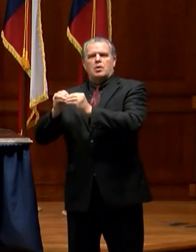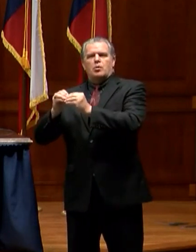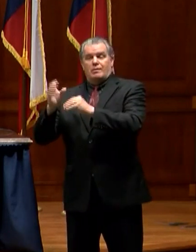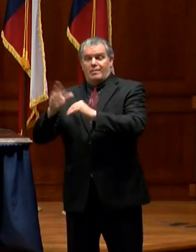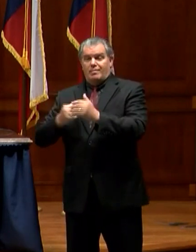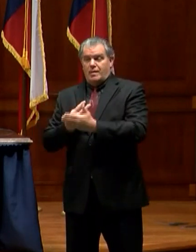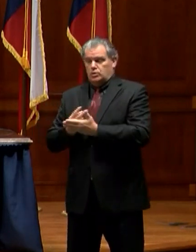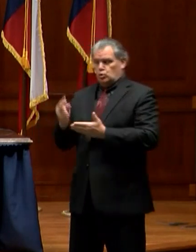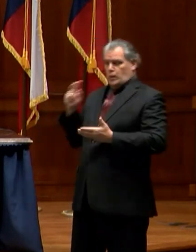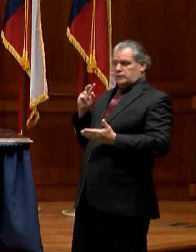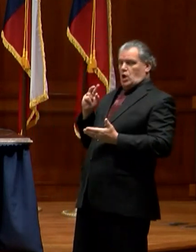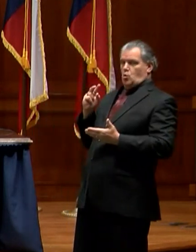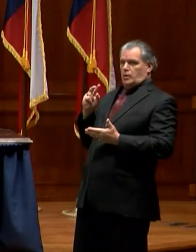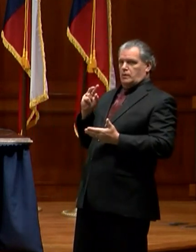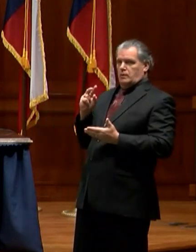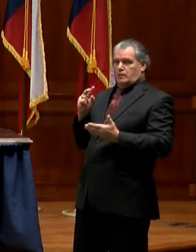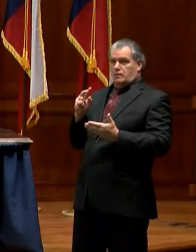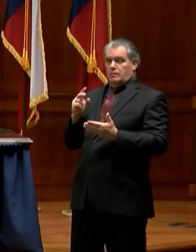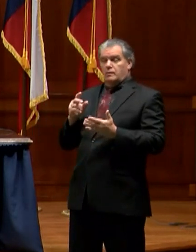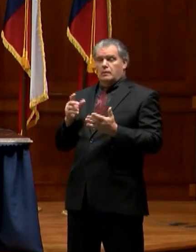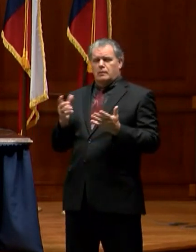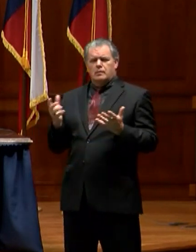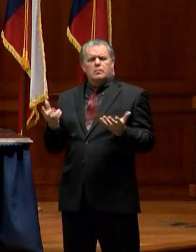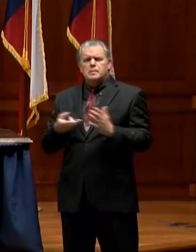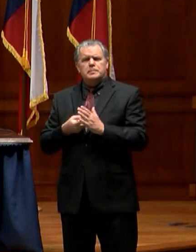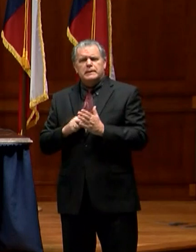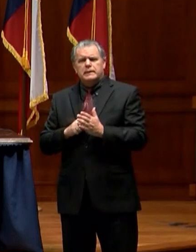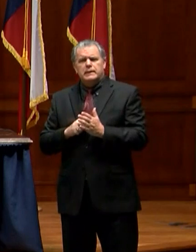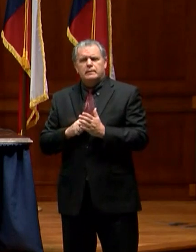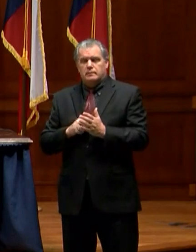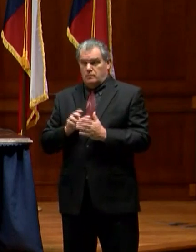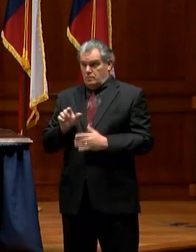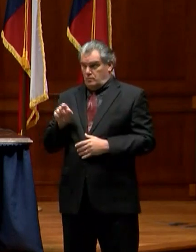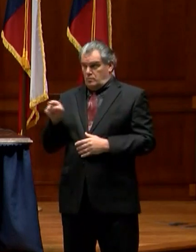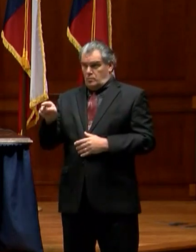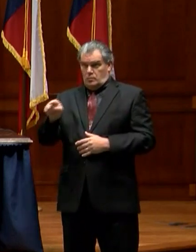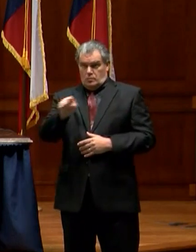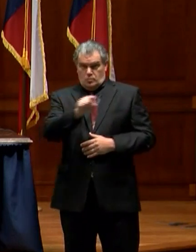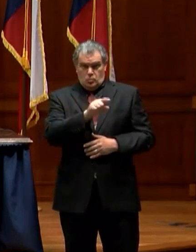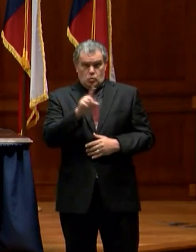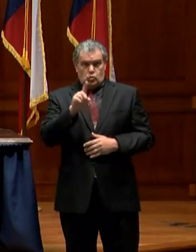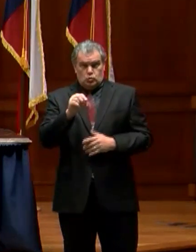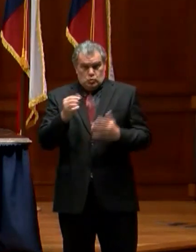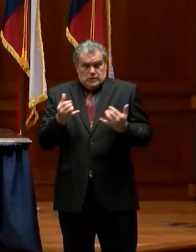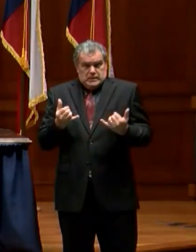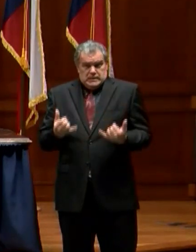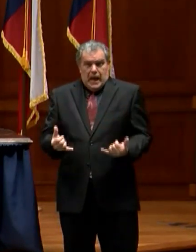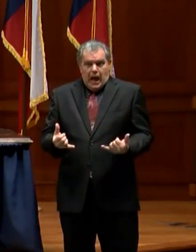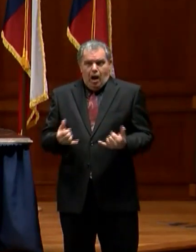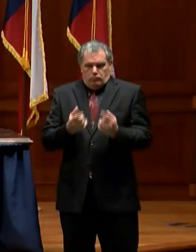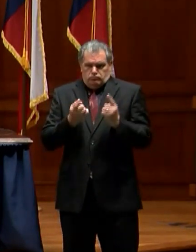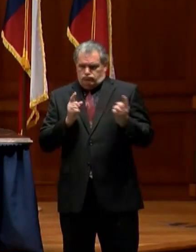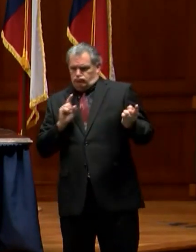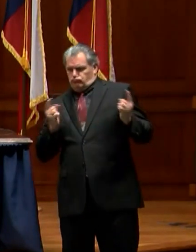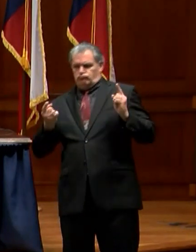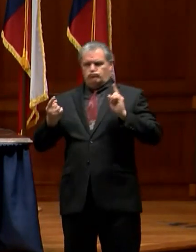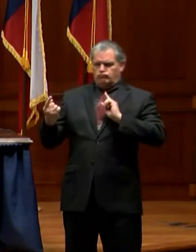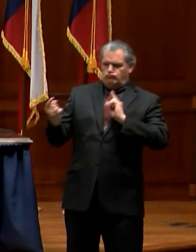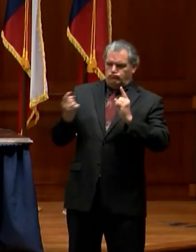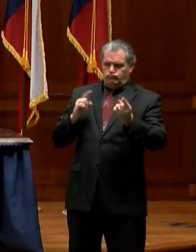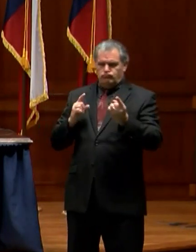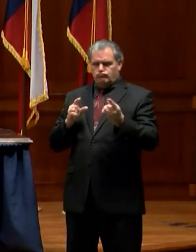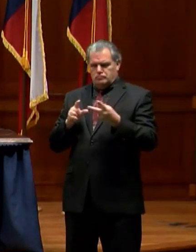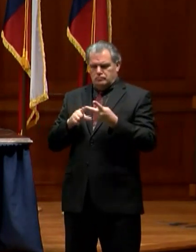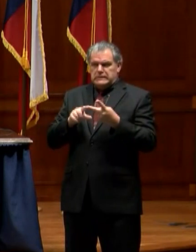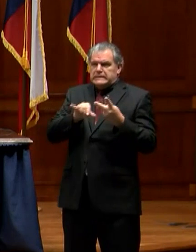ago. What that means is that the sacrifices you are making right now to distance yourself from others, to stay at